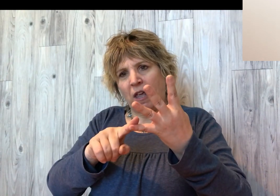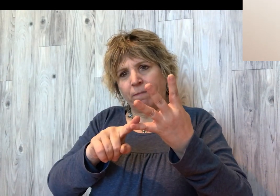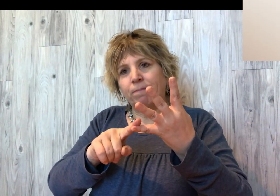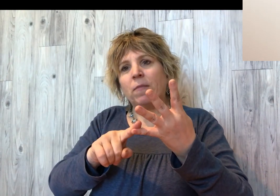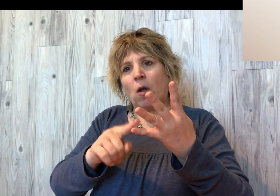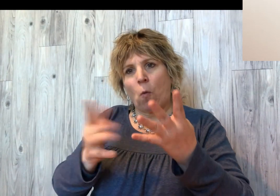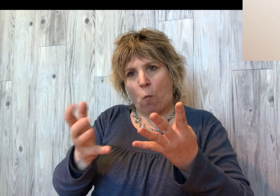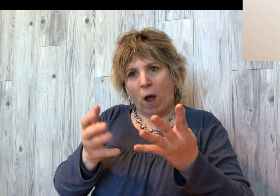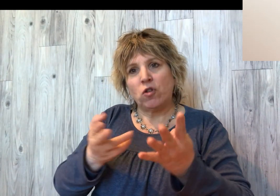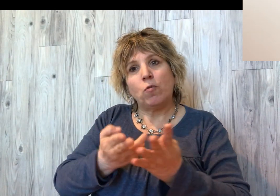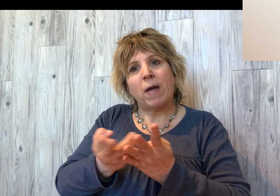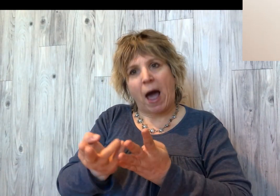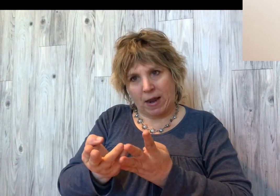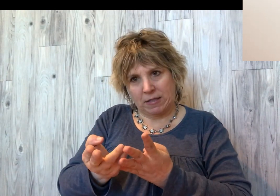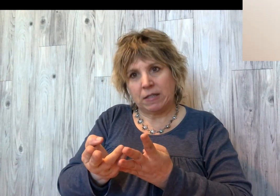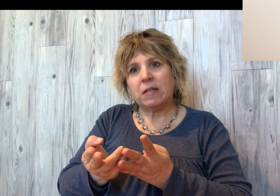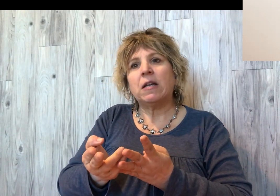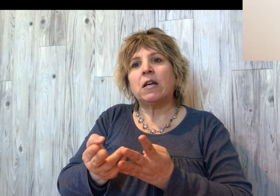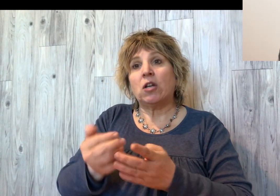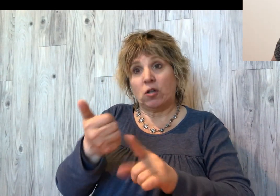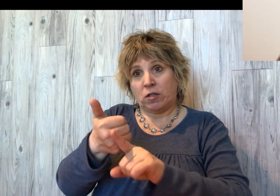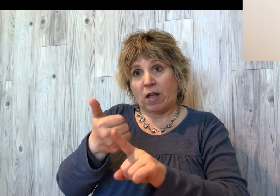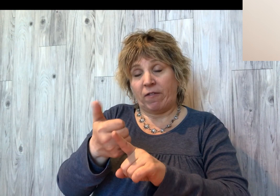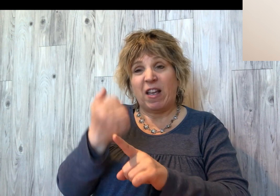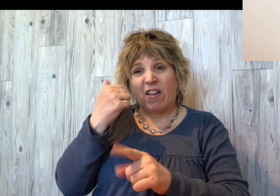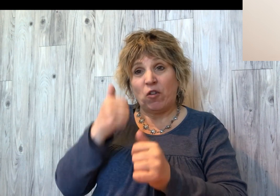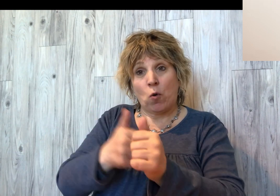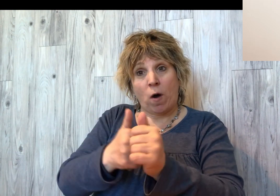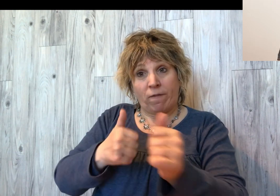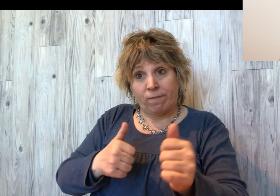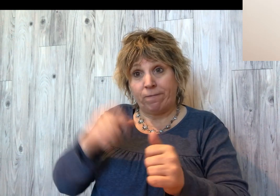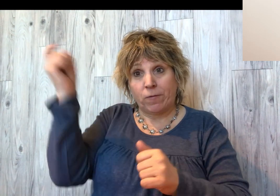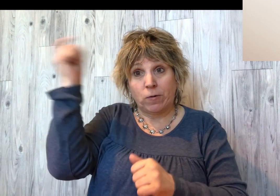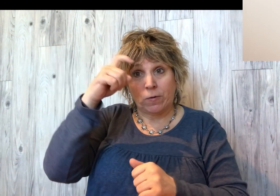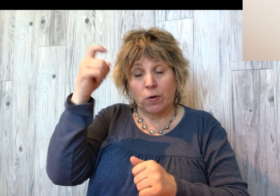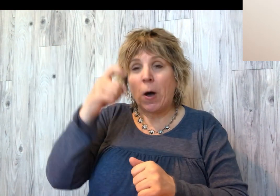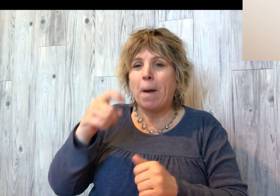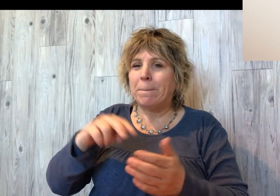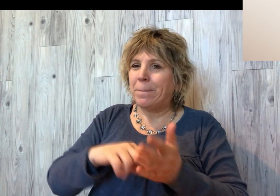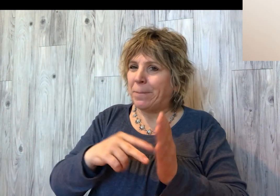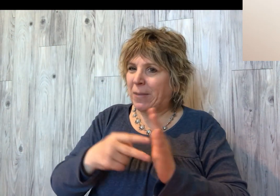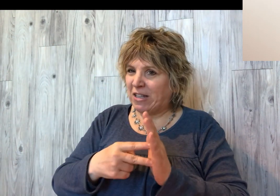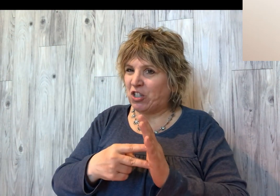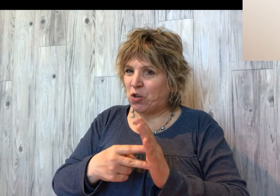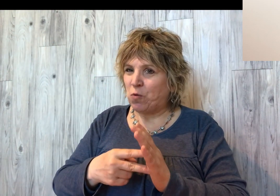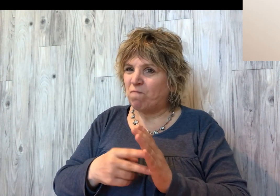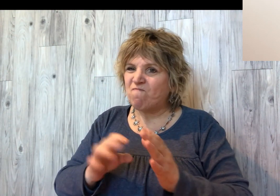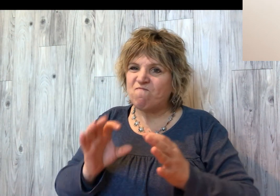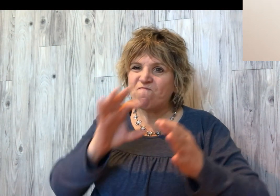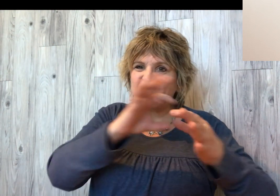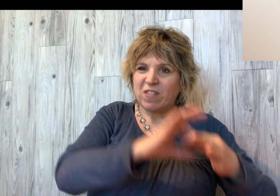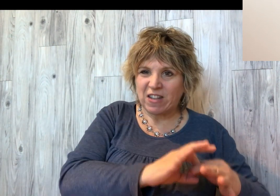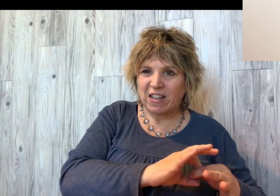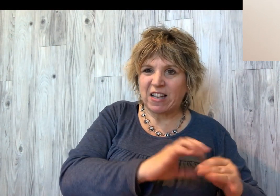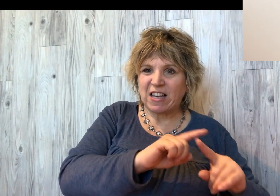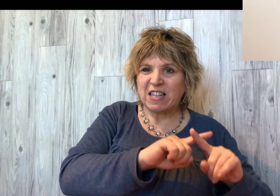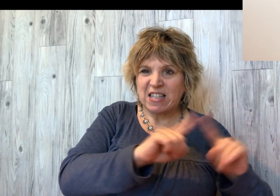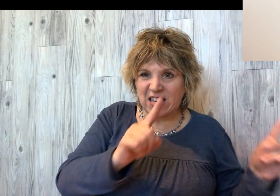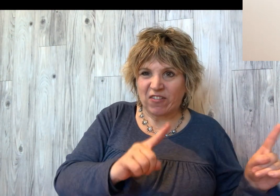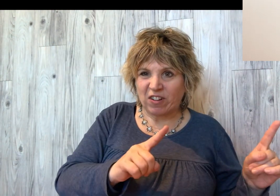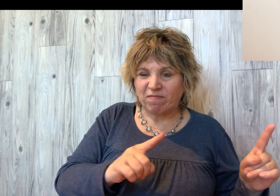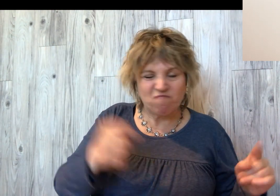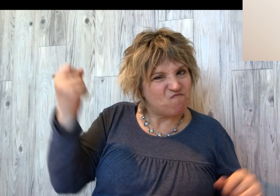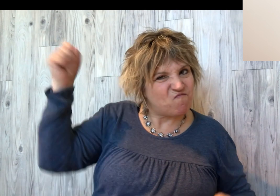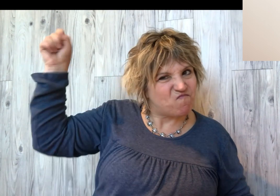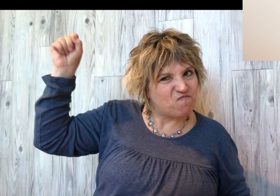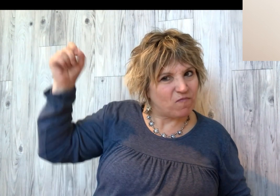of people, and I want you to be honest with yourself today. When you run away from wisdom, you run to something else, and here's what we're gonna talk about,